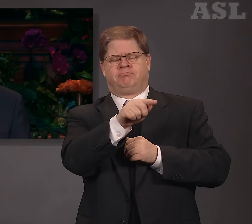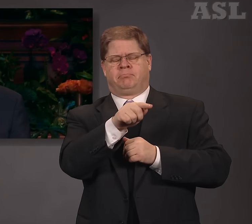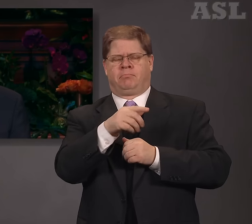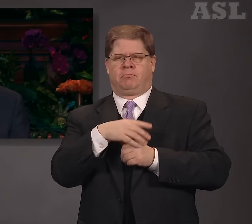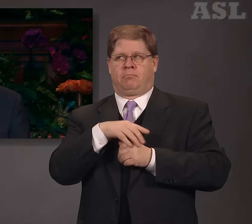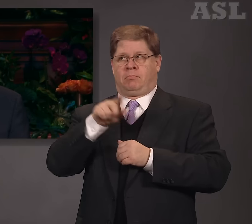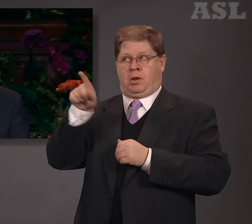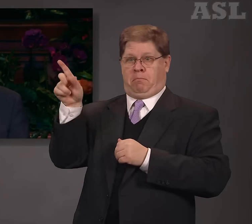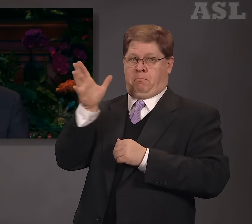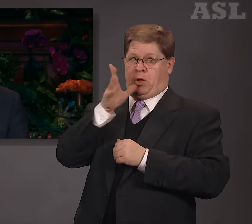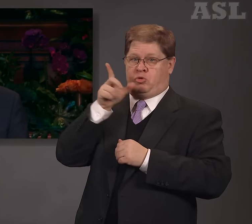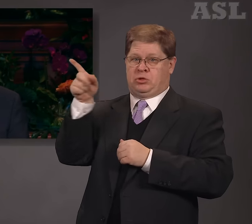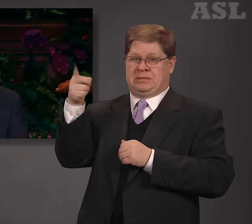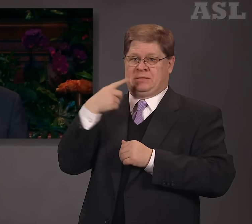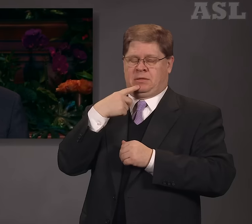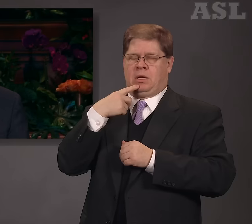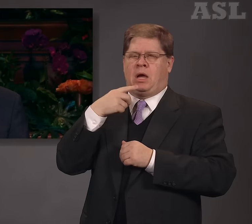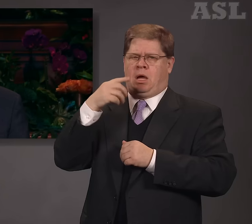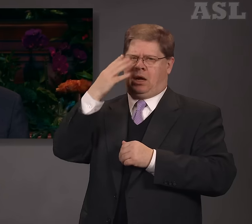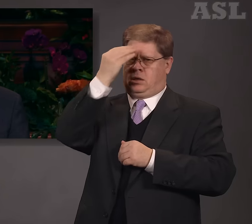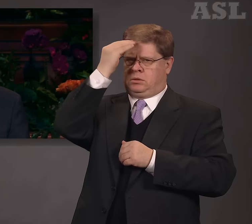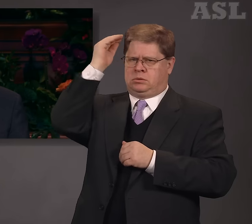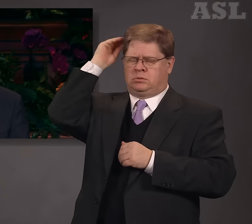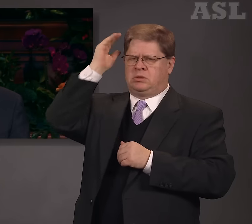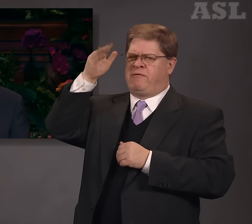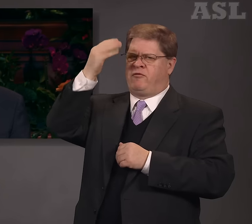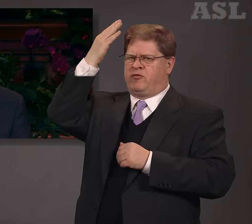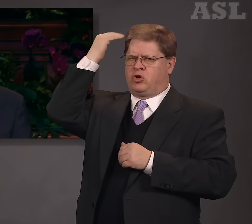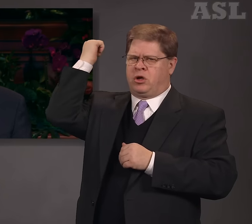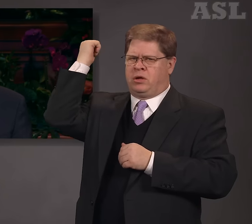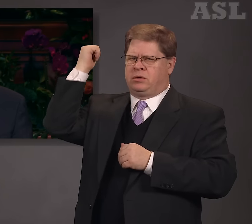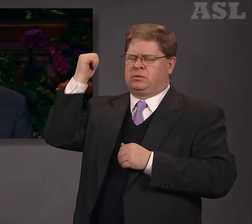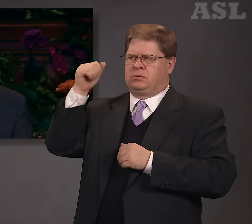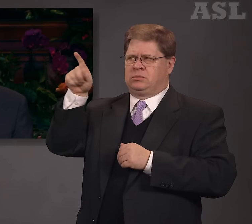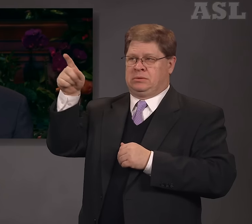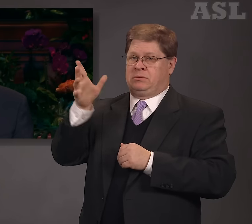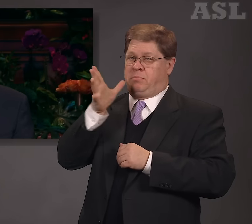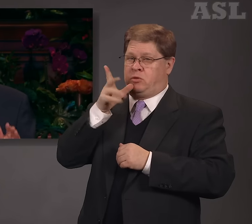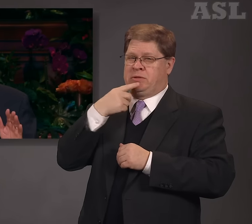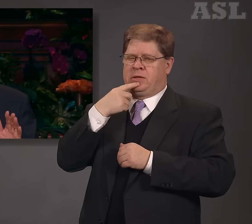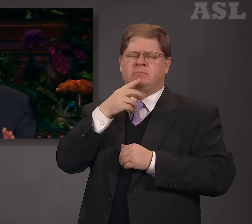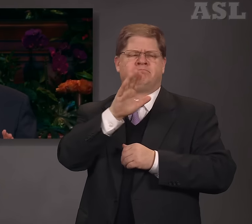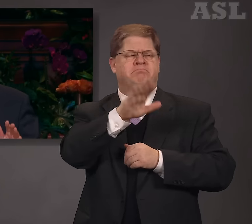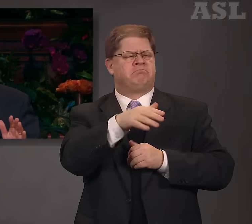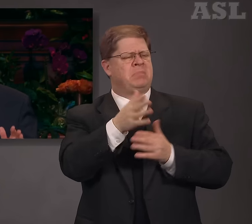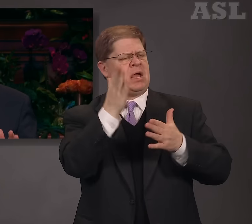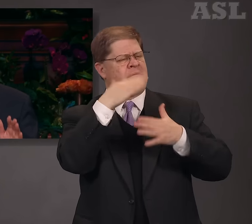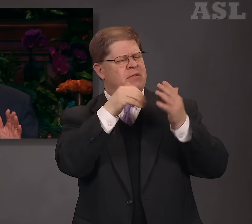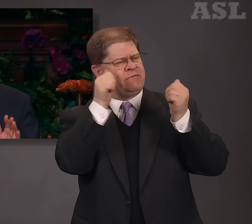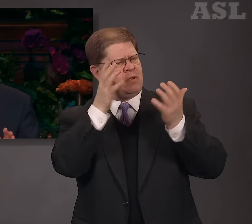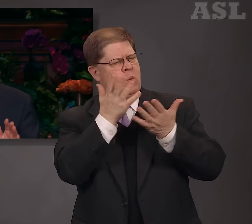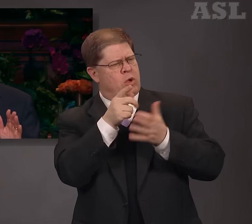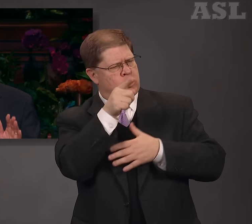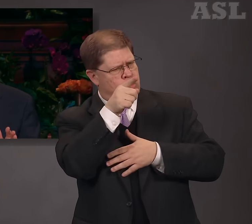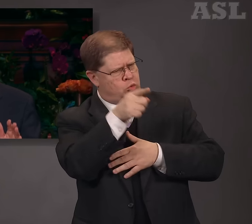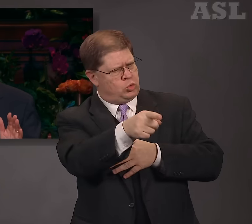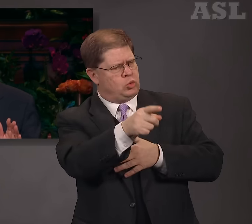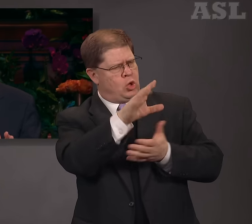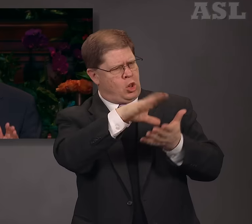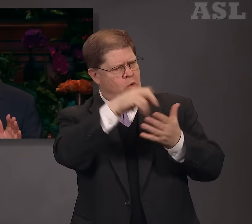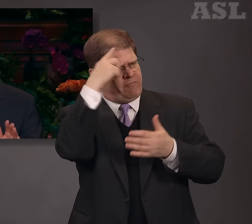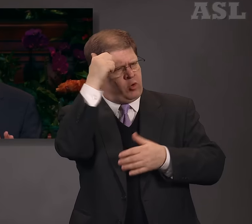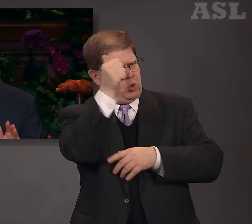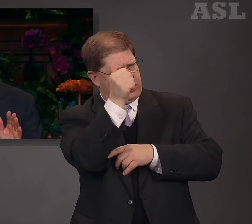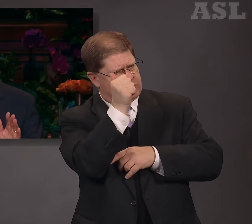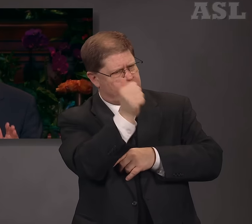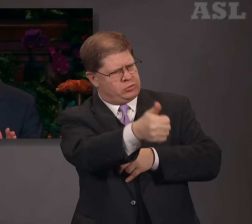She then said something I have never forgotten. I remember her words to this day. Heavenly Father wants you to